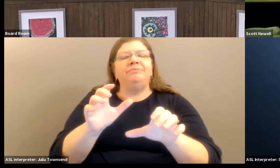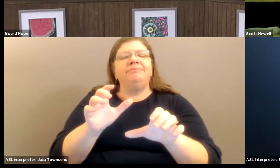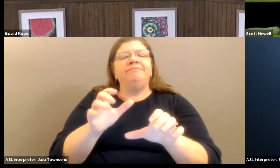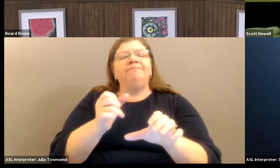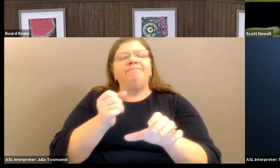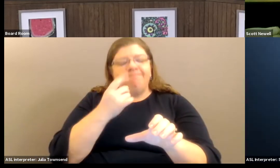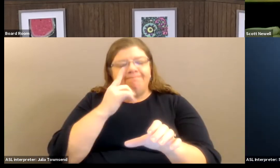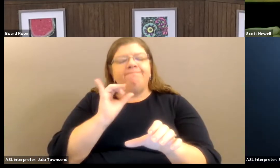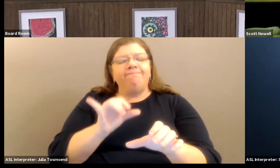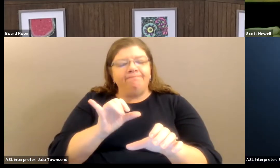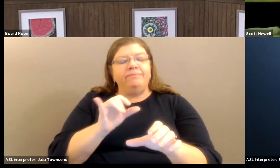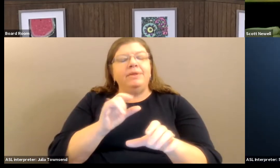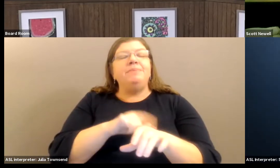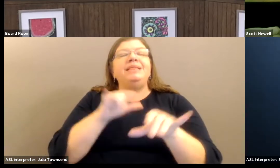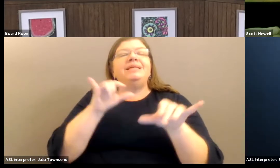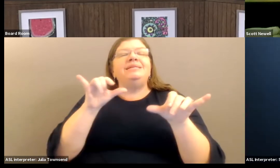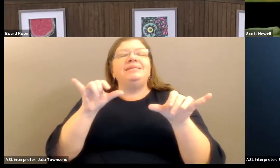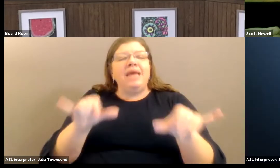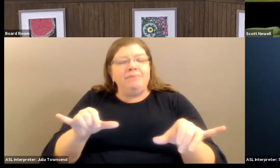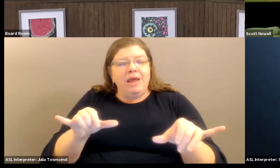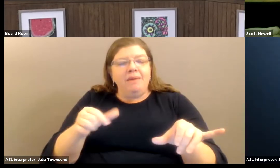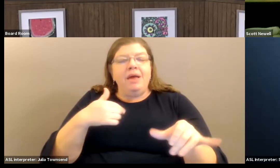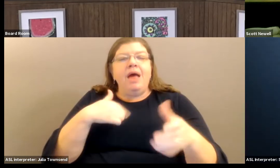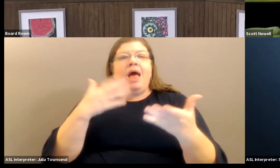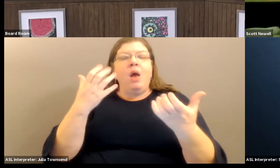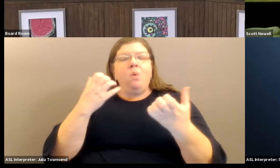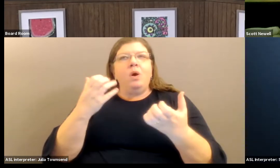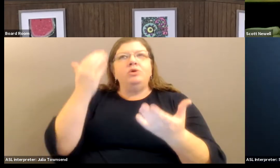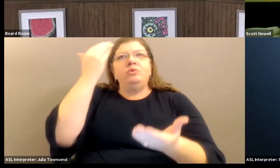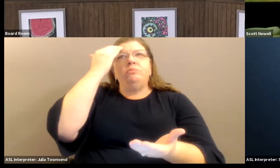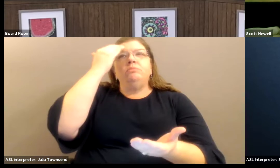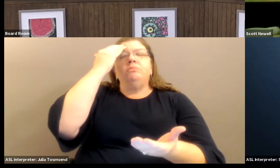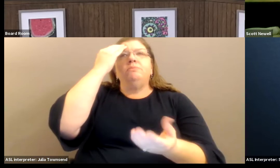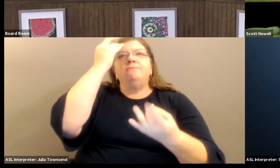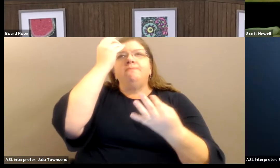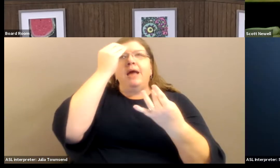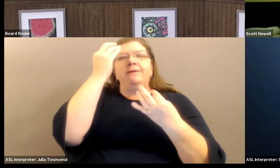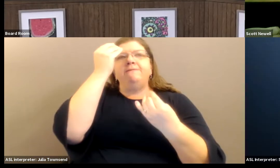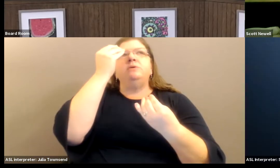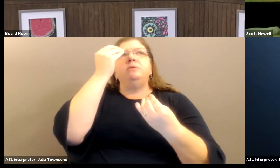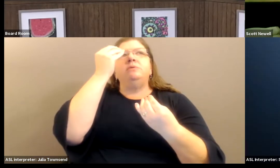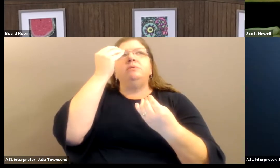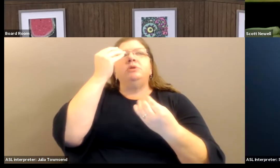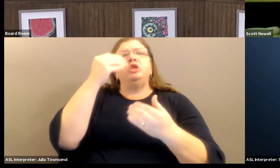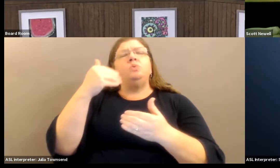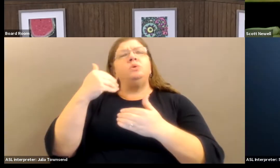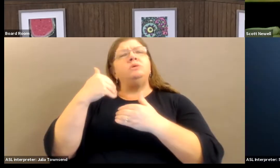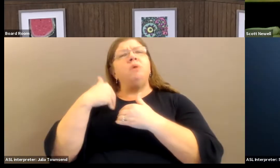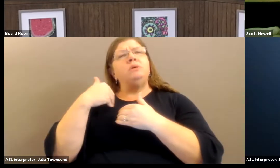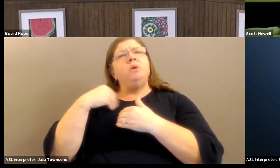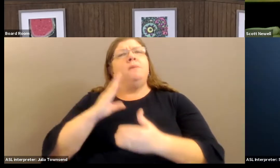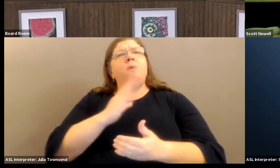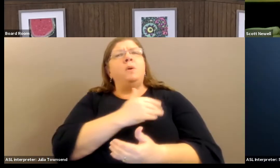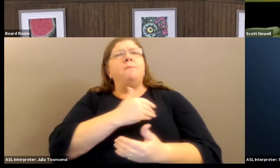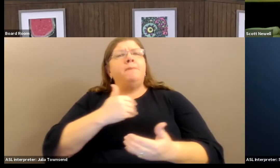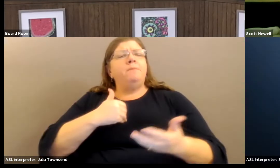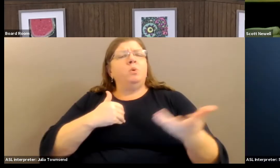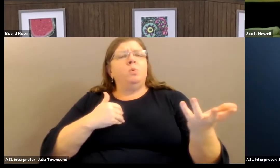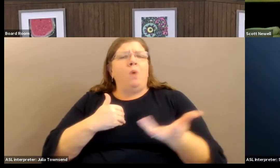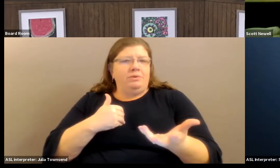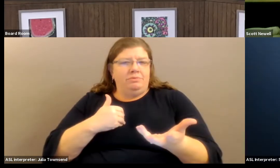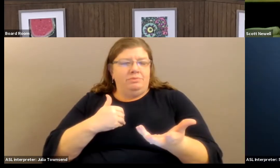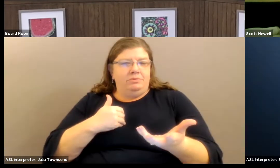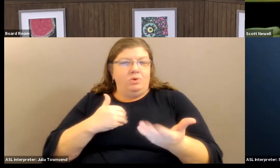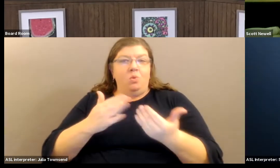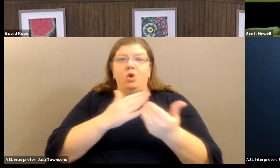time, I want to be mindful of what is the responsibility of a board member, regardless